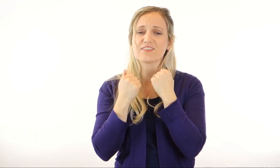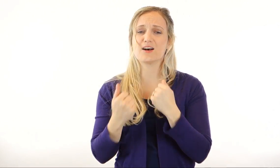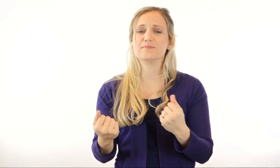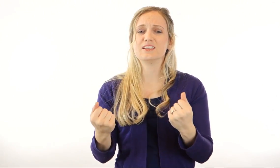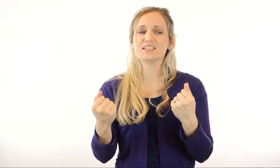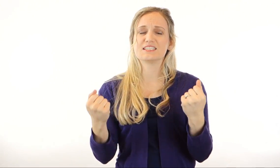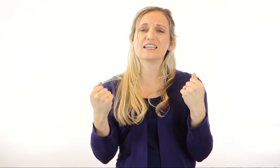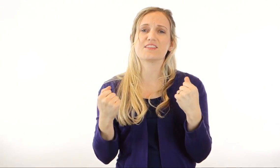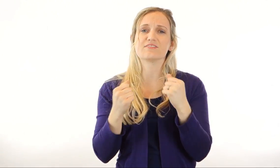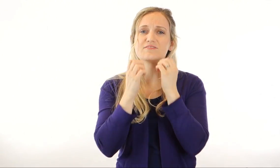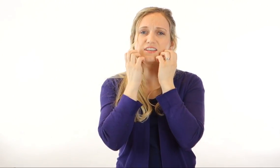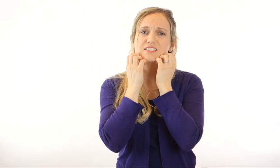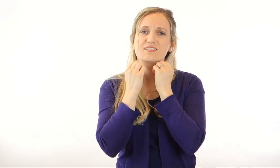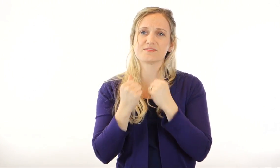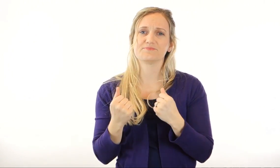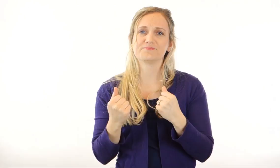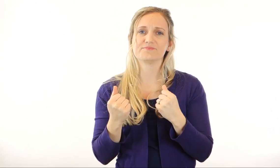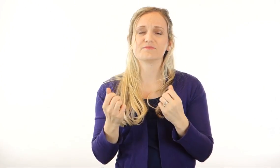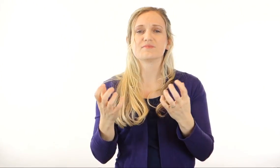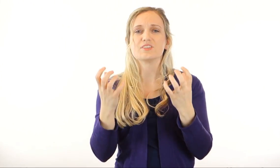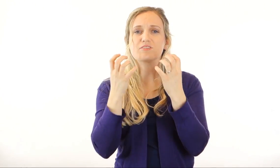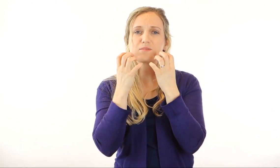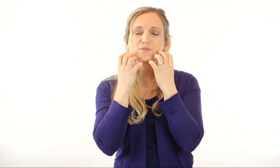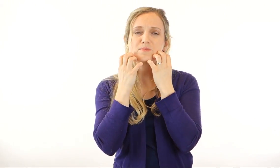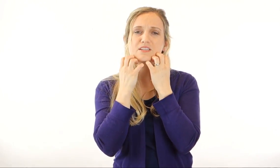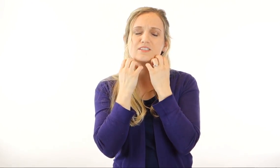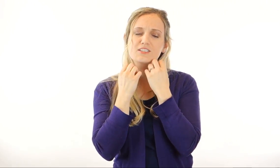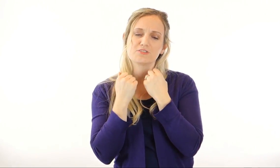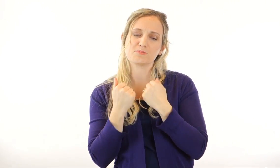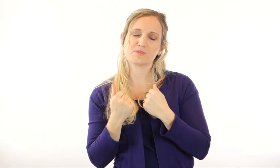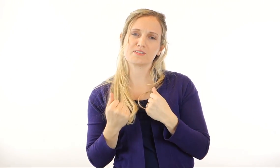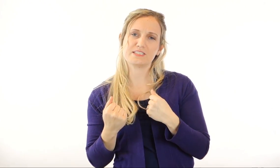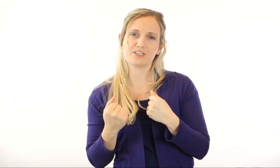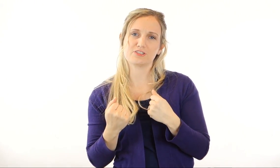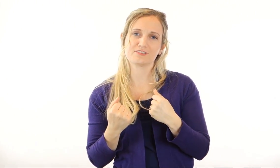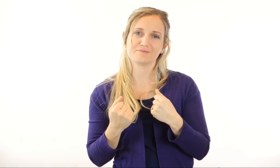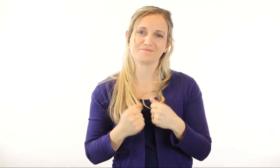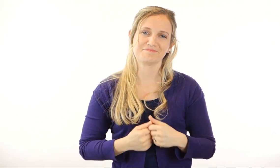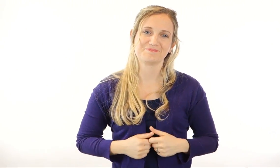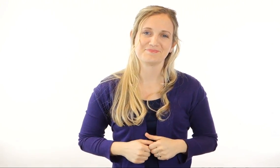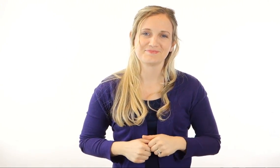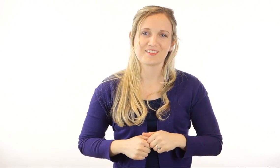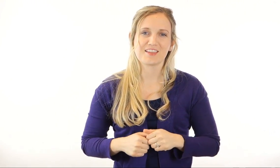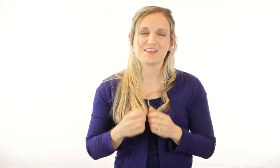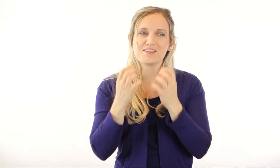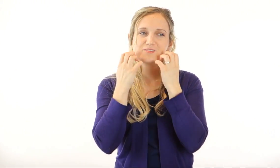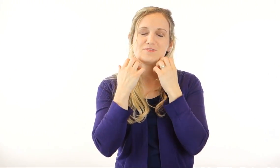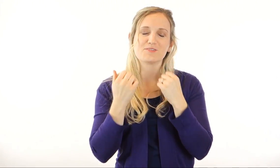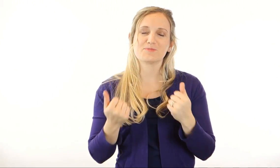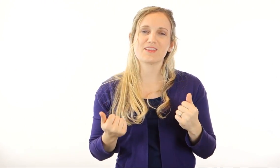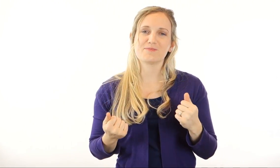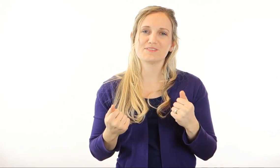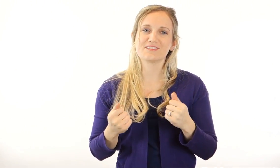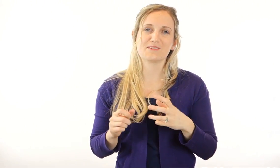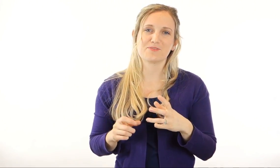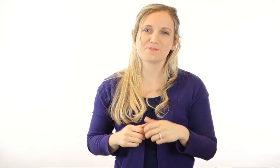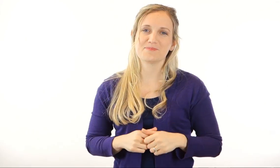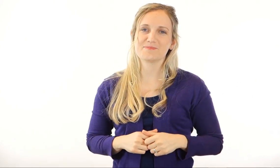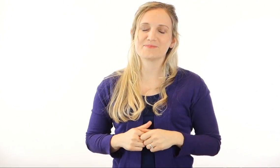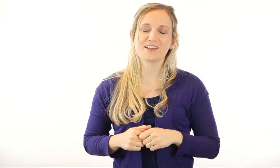come together in fists. You grab your beard and just, dear. Who knows where that one came from? I'd like